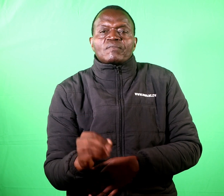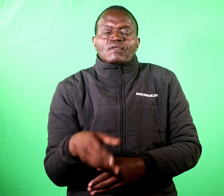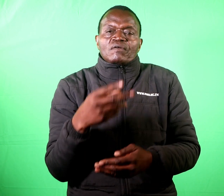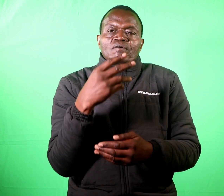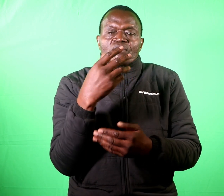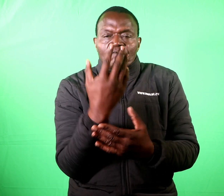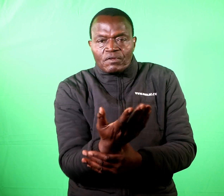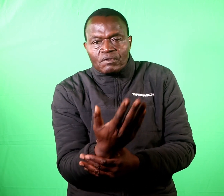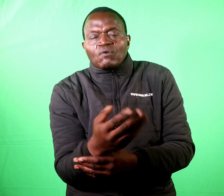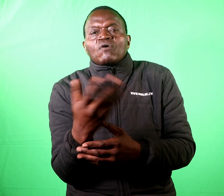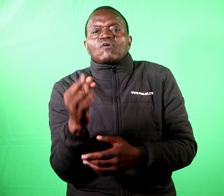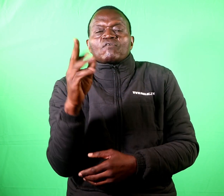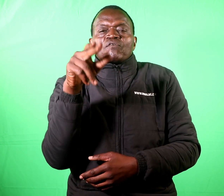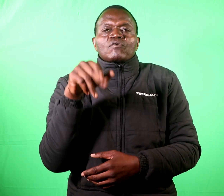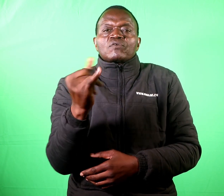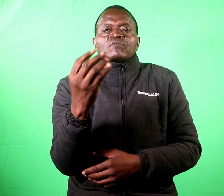Vegetable or fruits production,